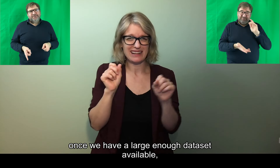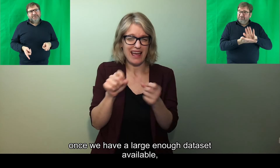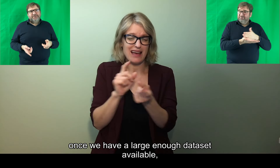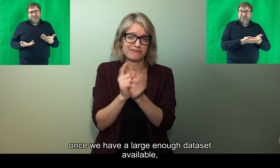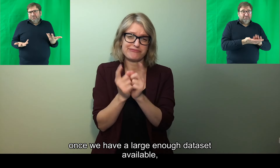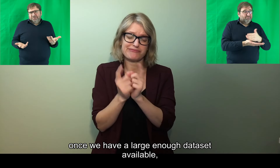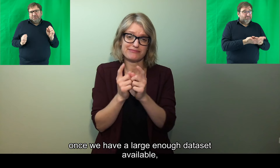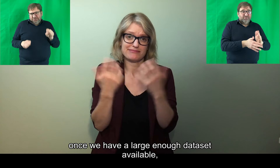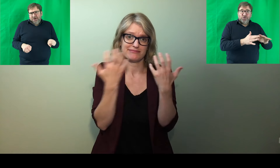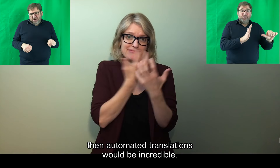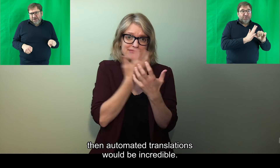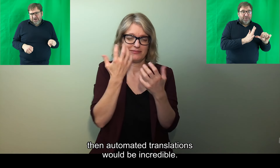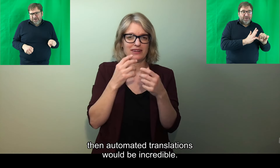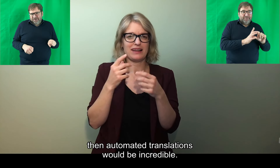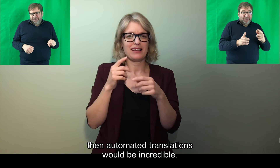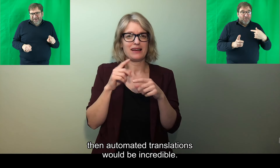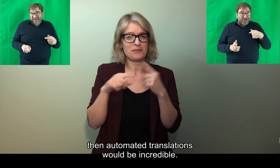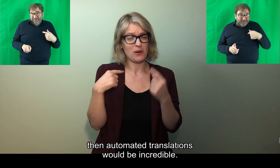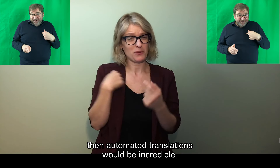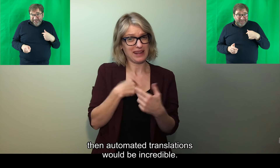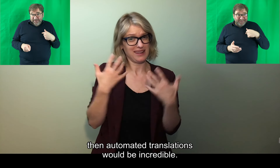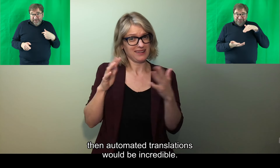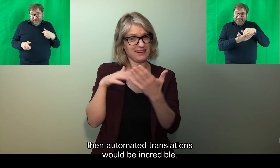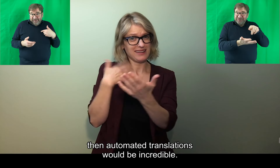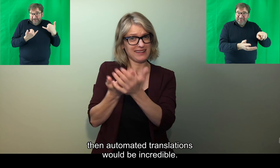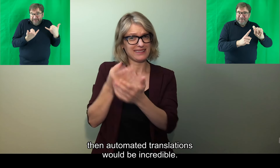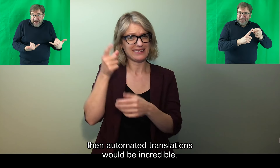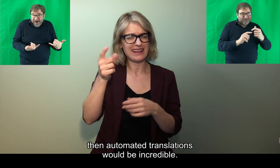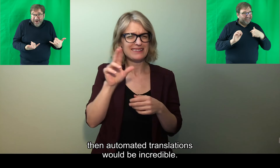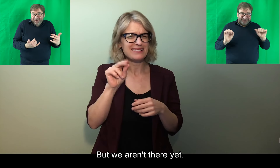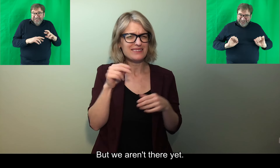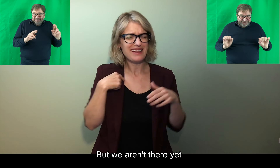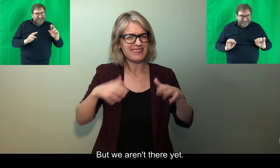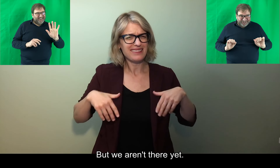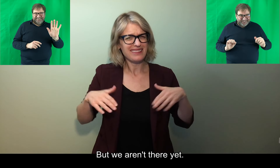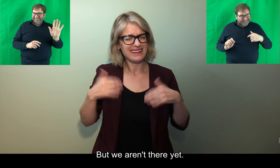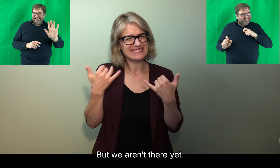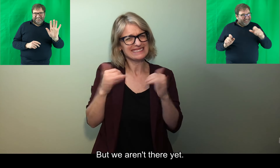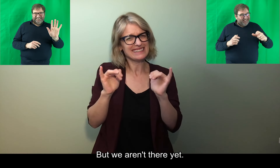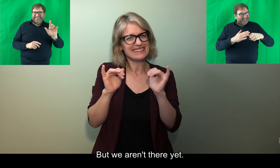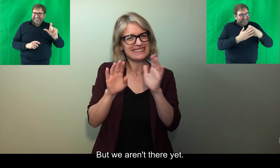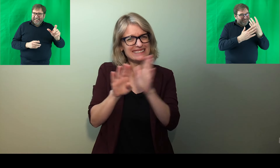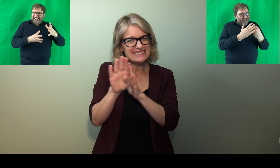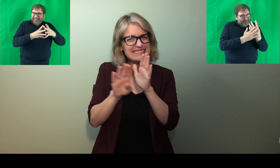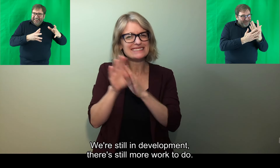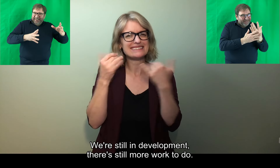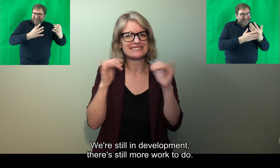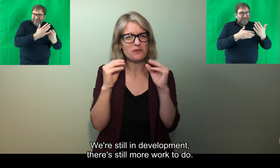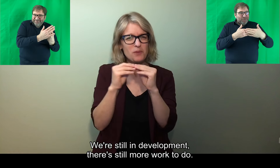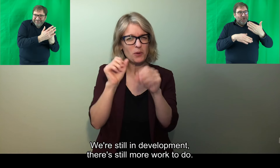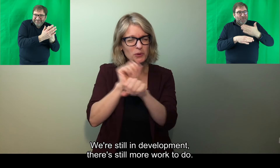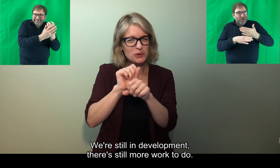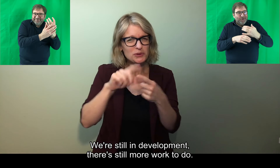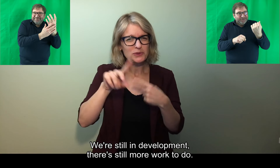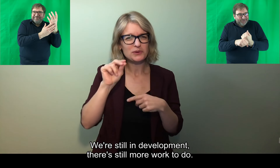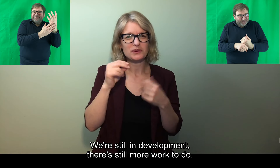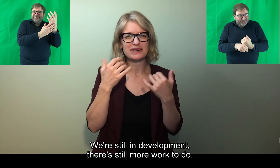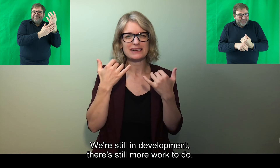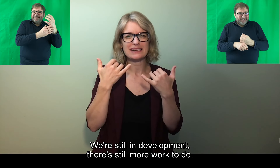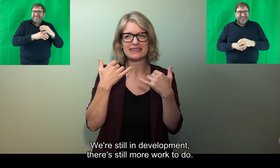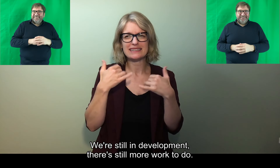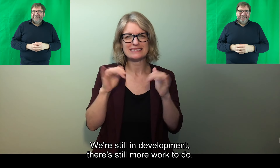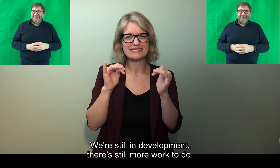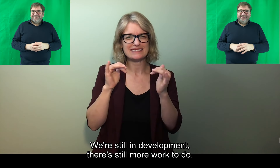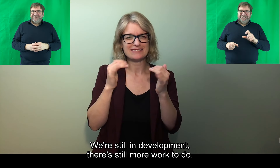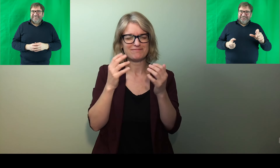data set available. Then automated translations would be incredible, but we aren't there yet. We're still in development. There's still